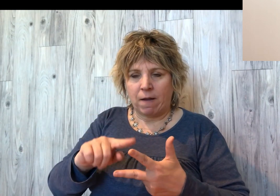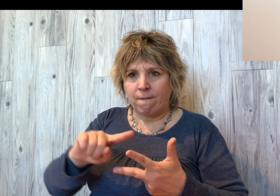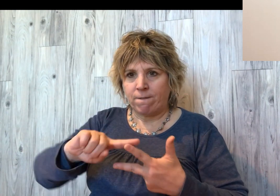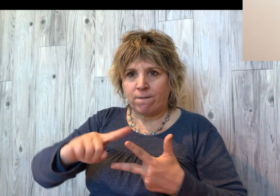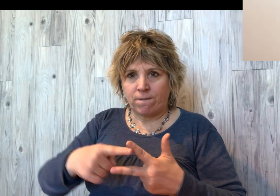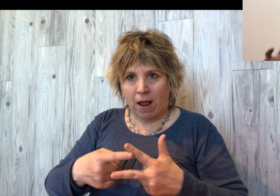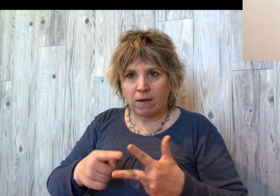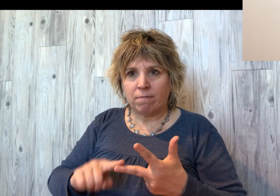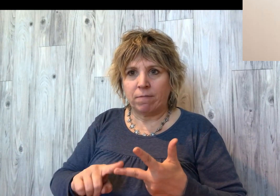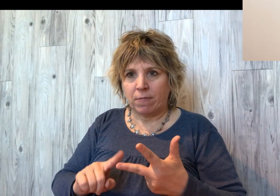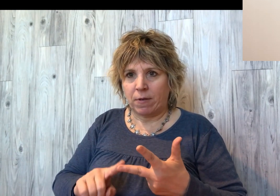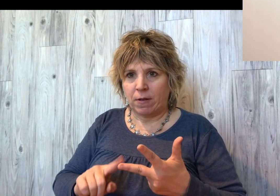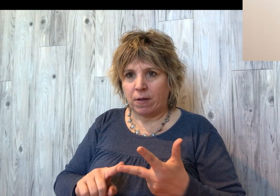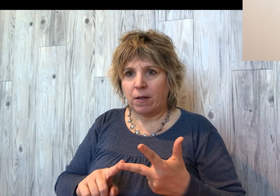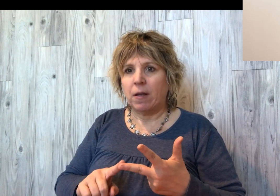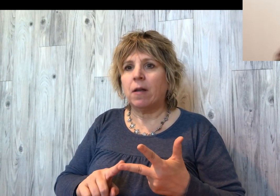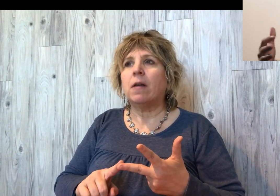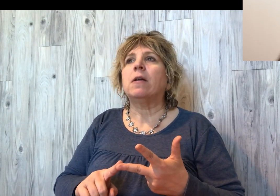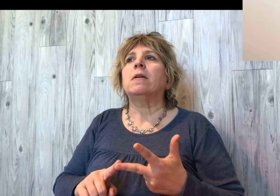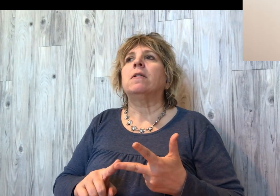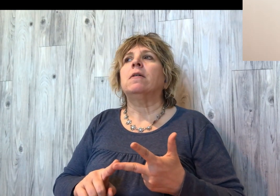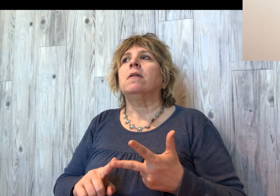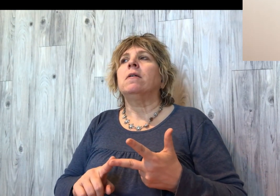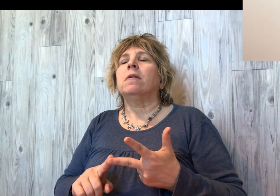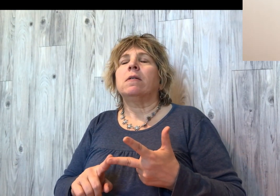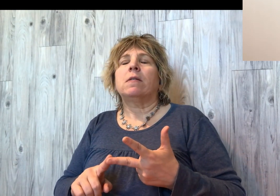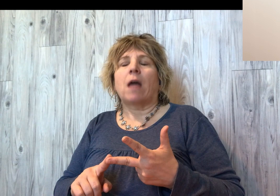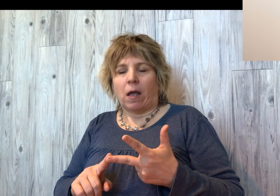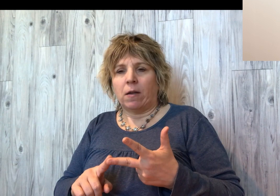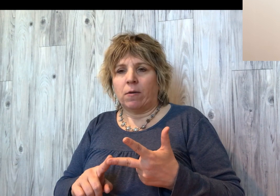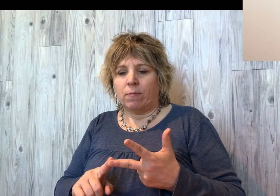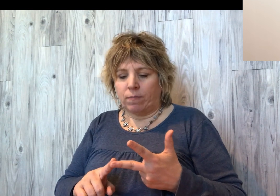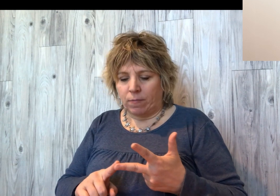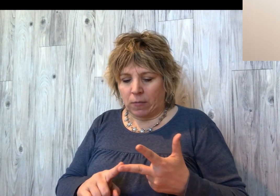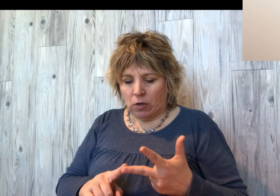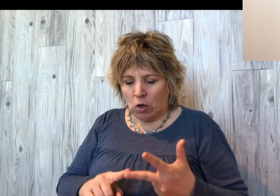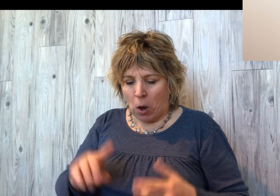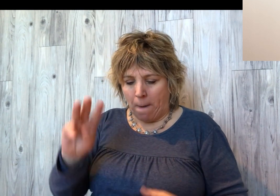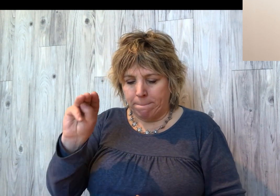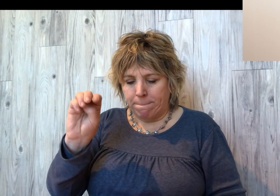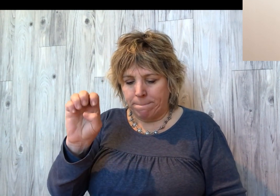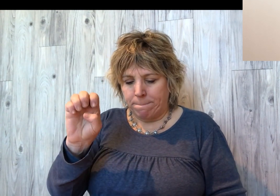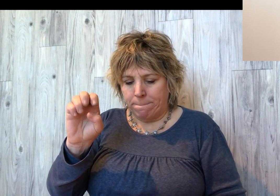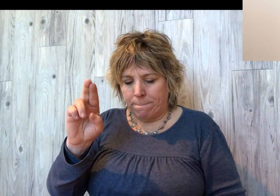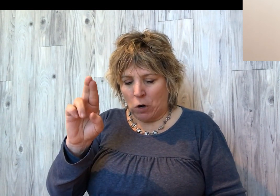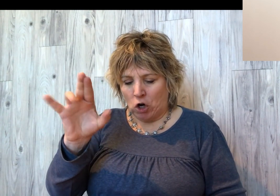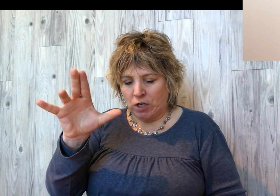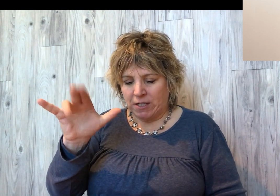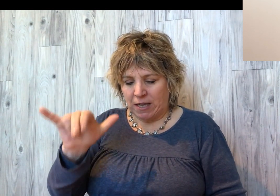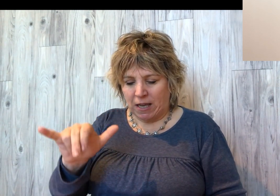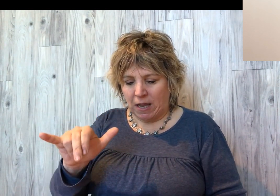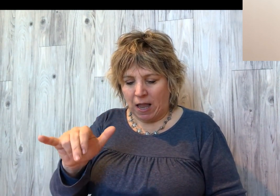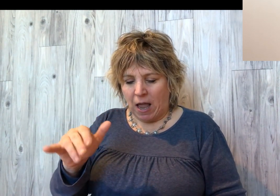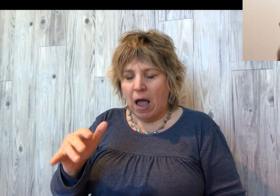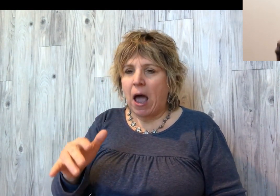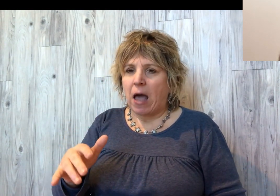worked that out and okay, there's nothing there. That's just pure attack. There's no truth in that. Then I go to mercy and I realize how broken